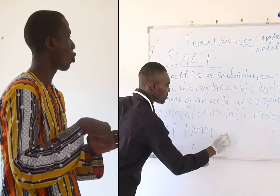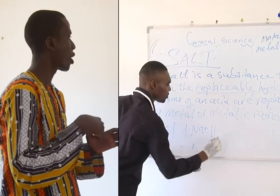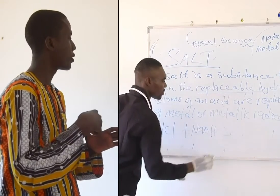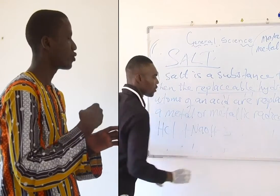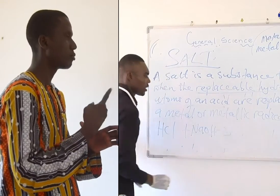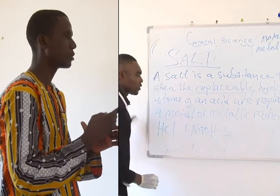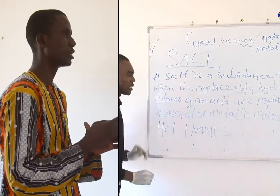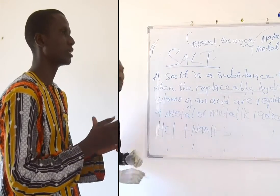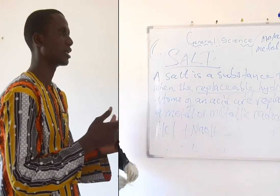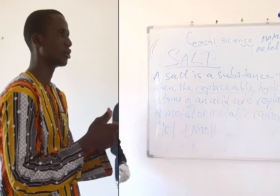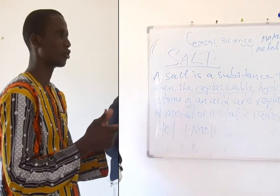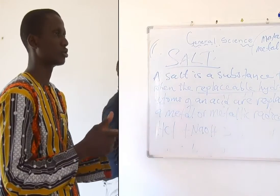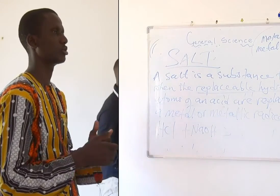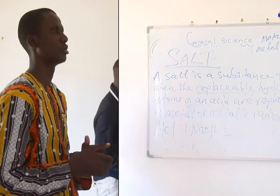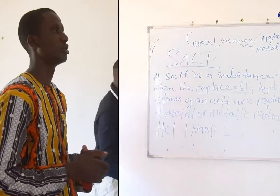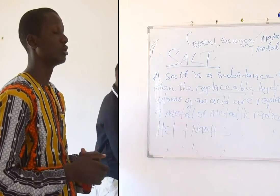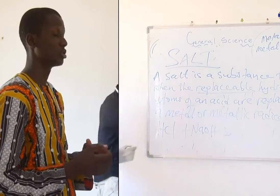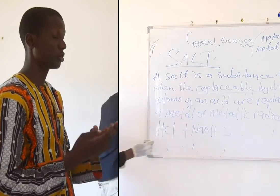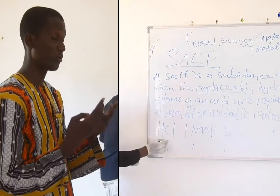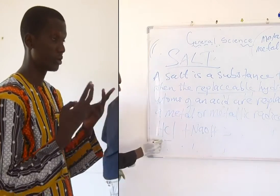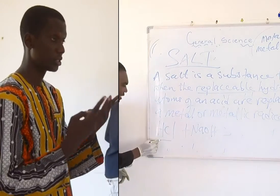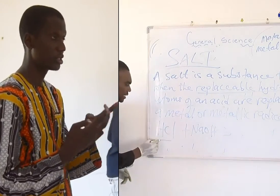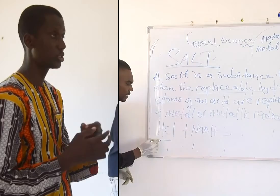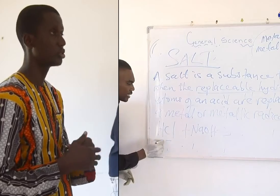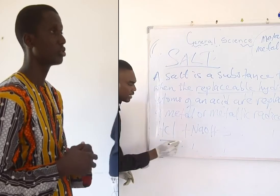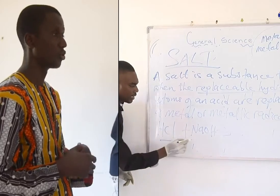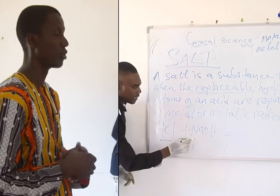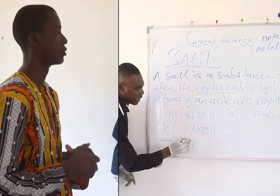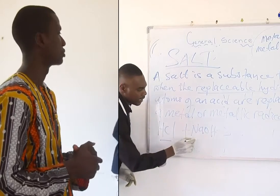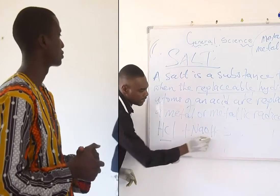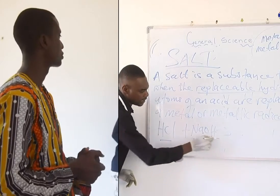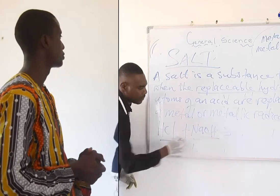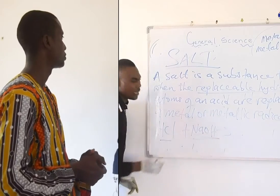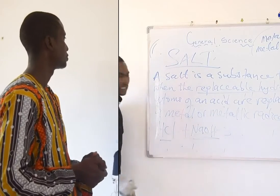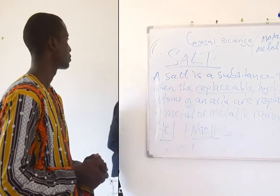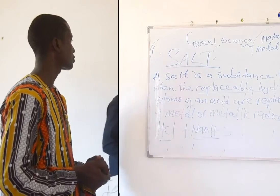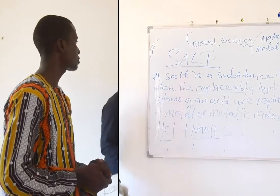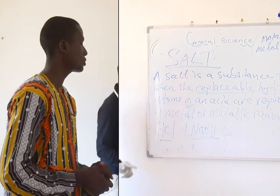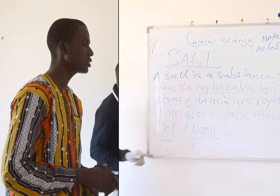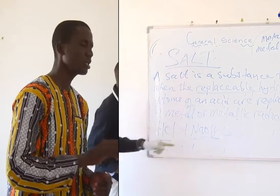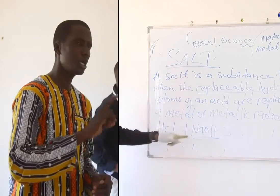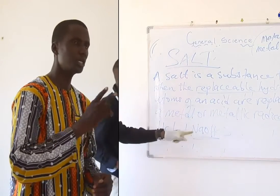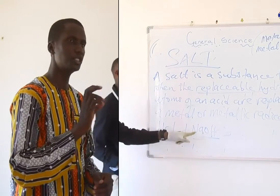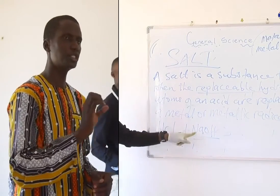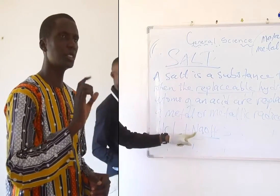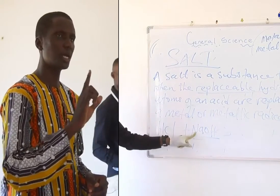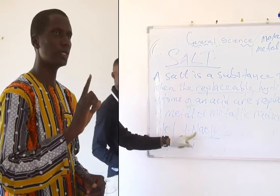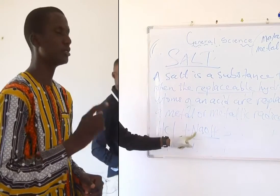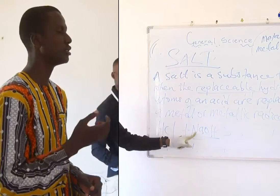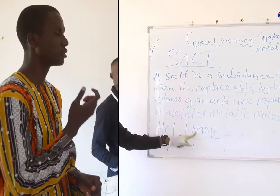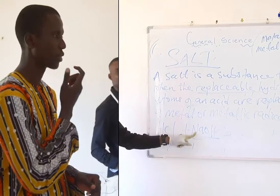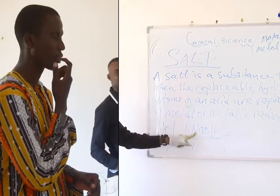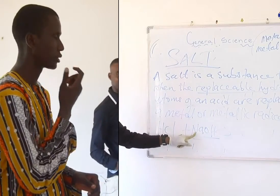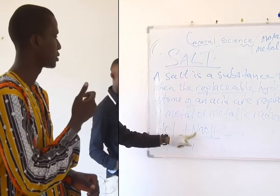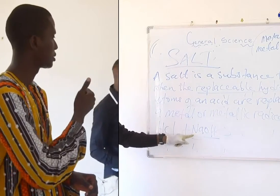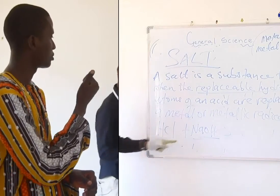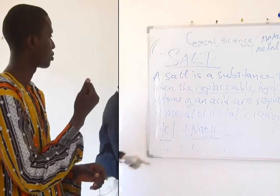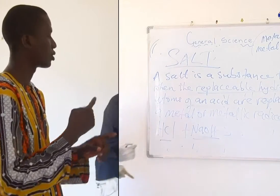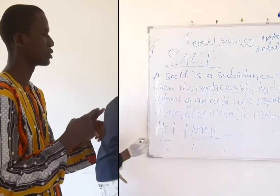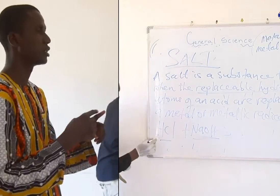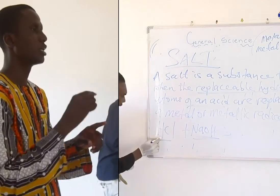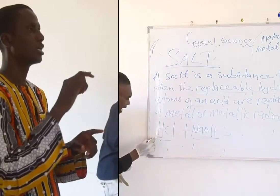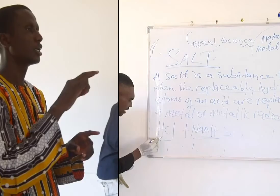NaOH. What is going to happen here now? This is acid and this is a base, and this base contains a metal. What will happen here